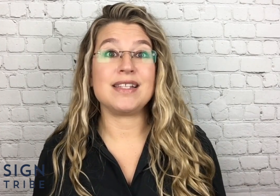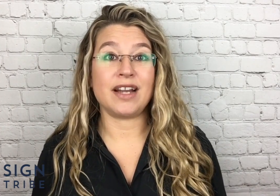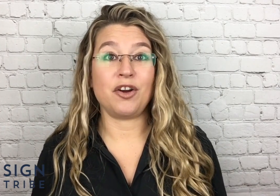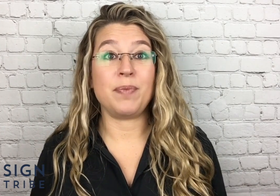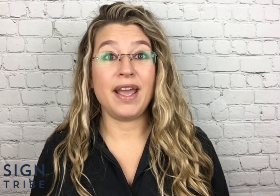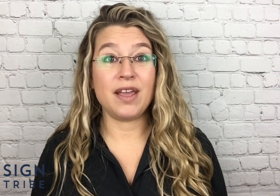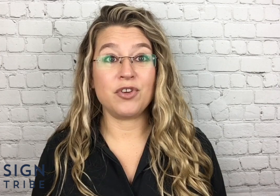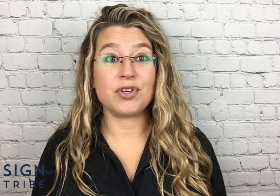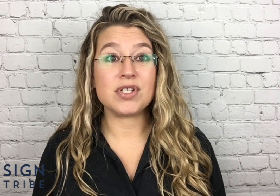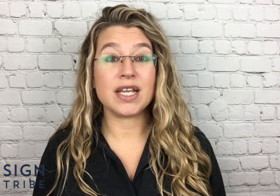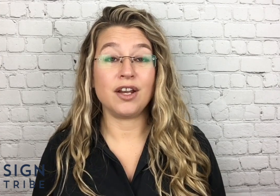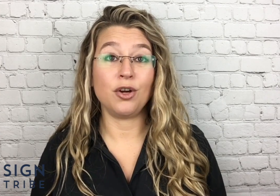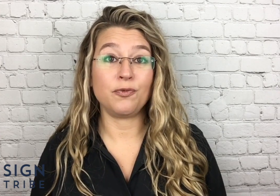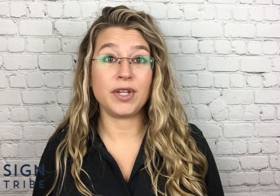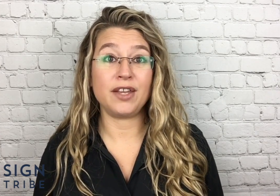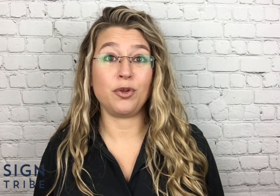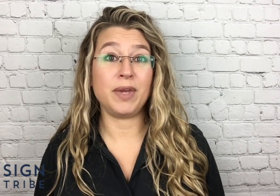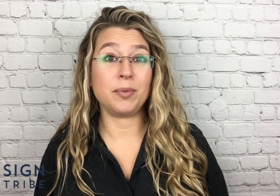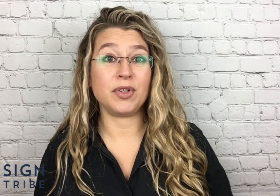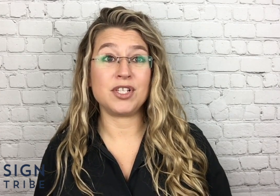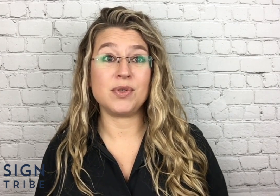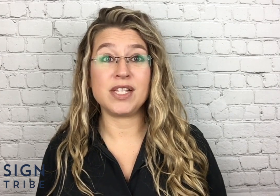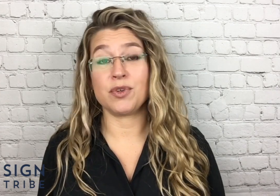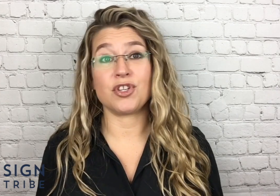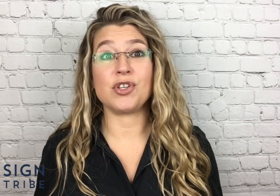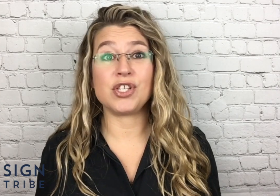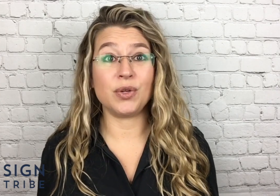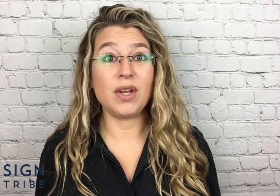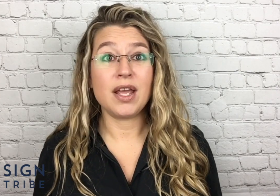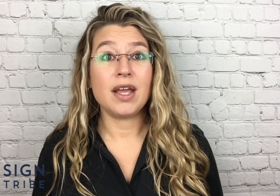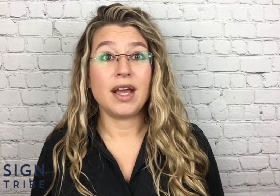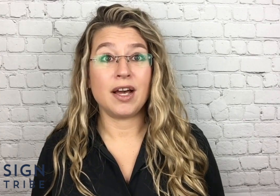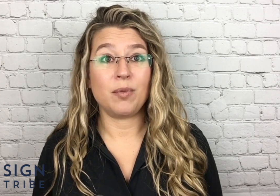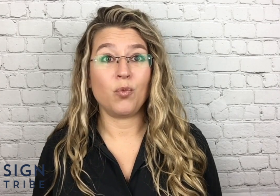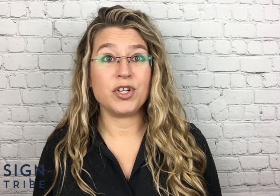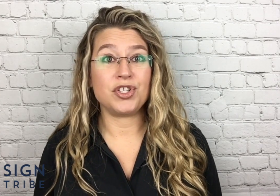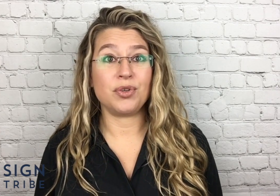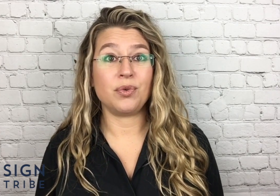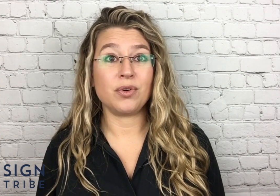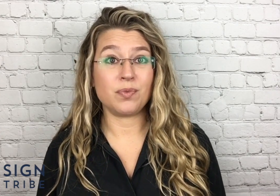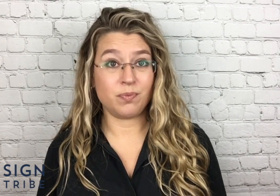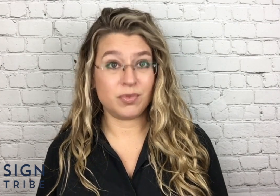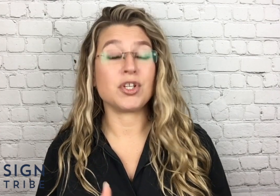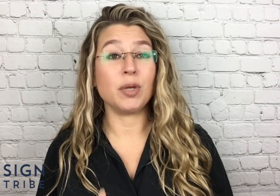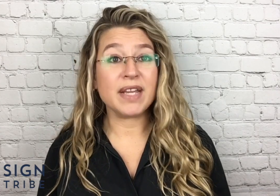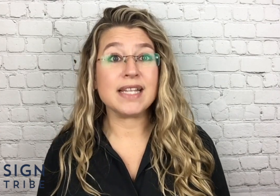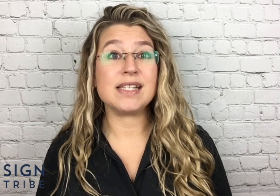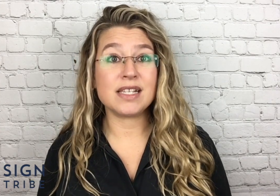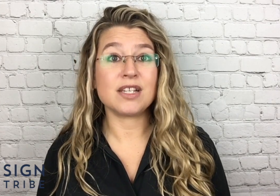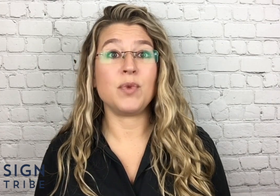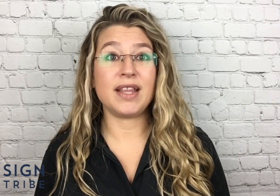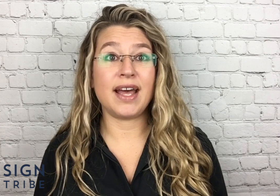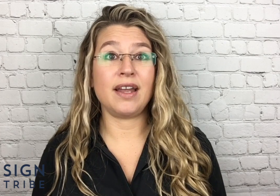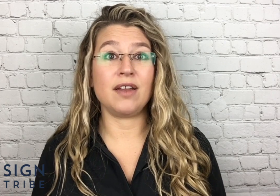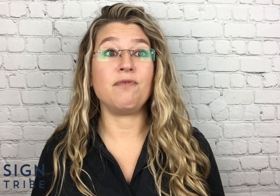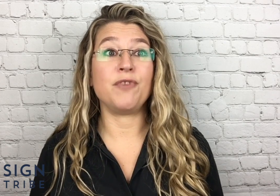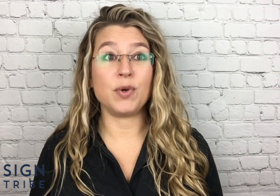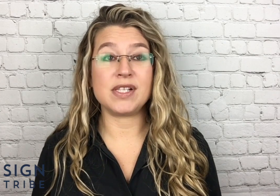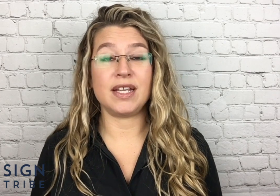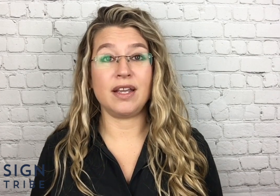undesired behaviors, and hopefully you'll be able to see results soon once you start being consistent with that and focusing